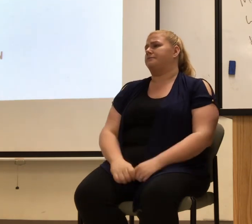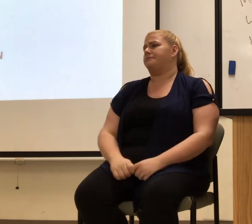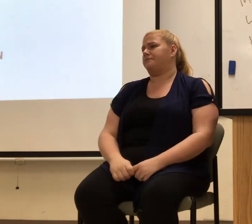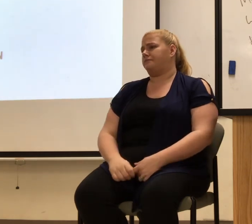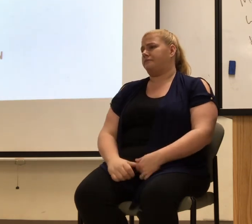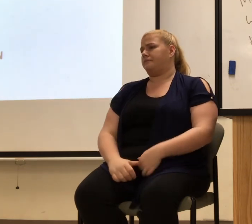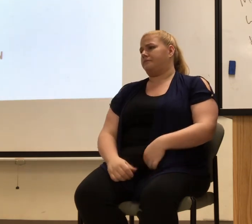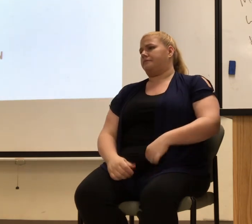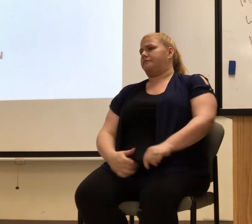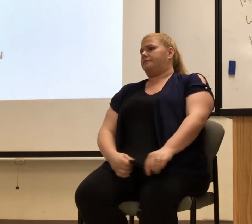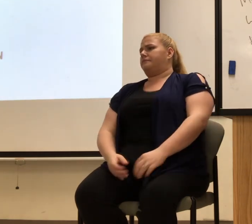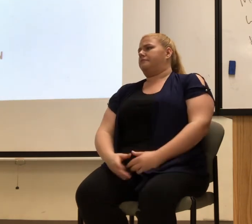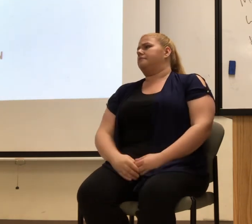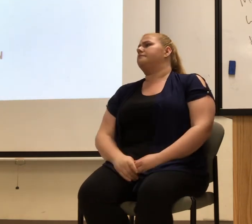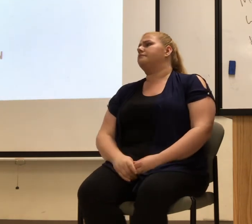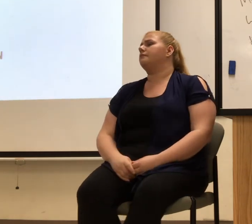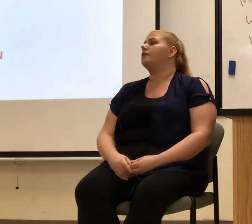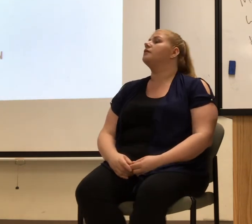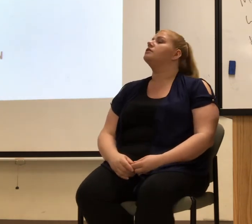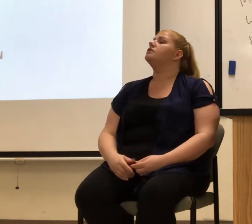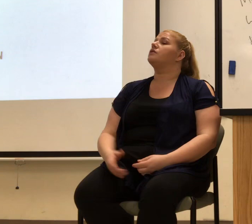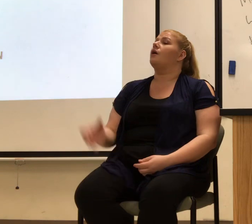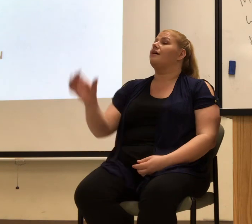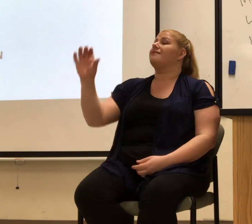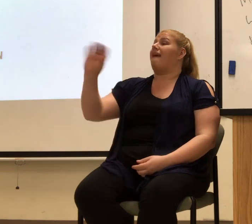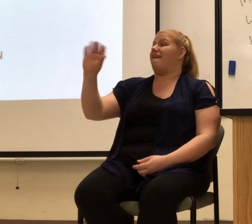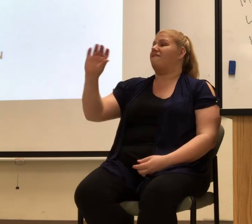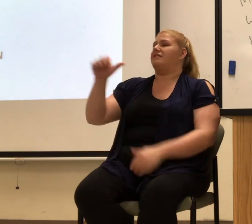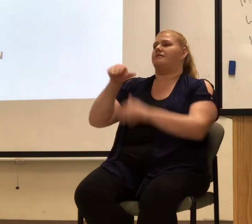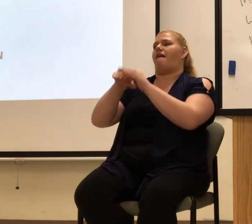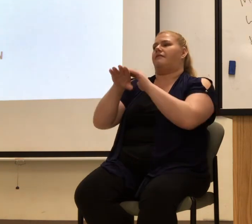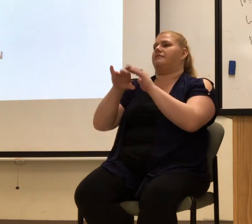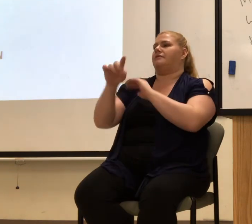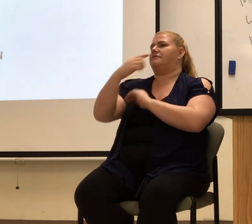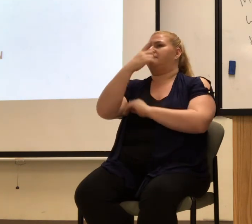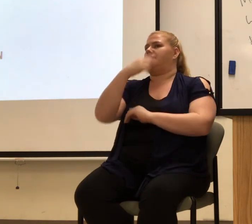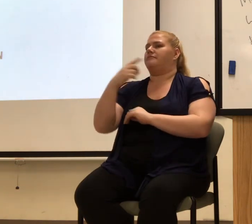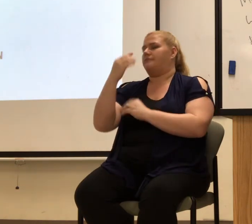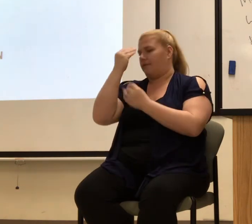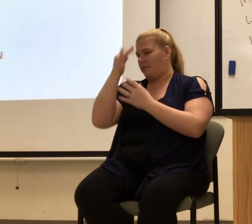so what I just said was, I want to pick it up here